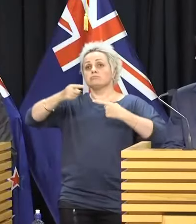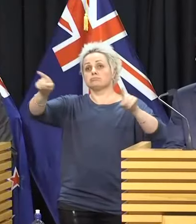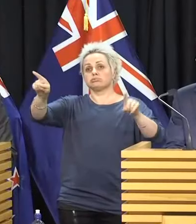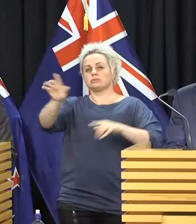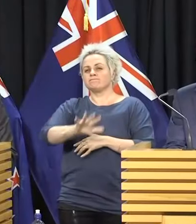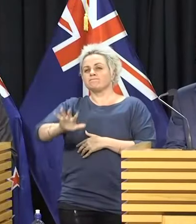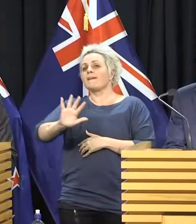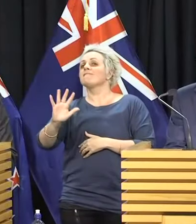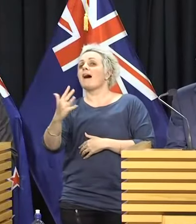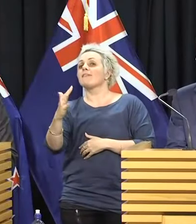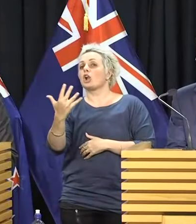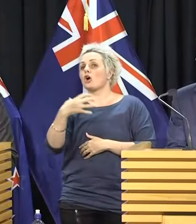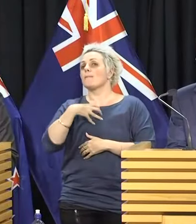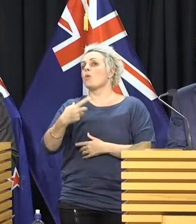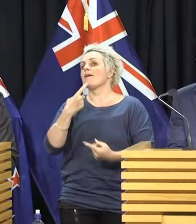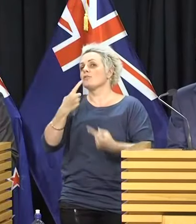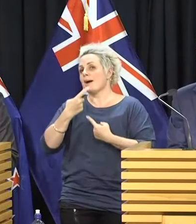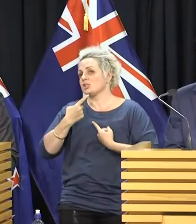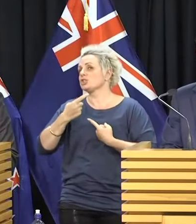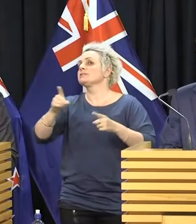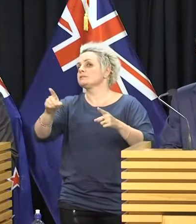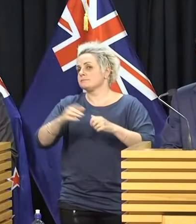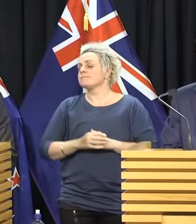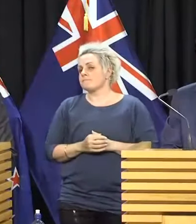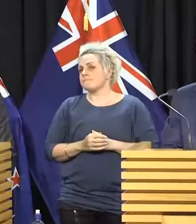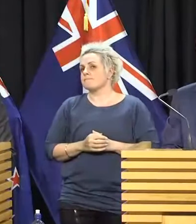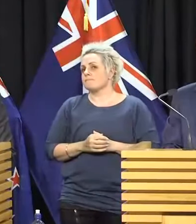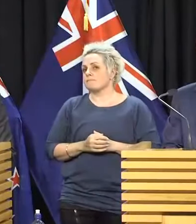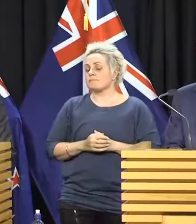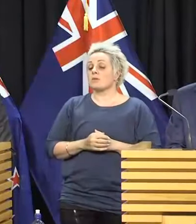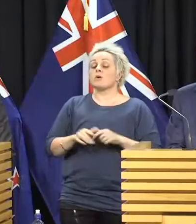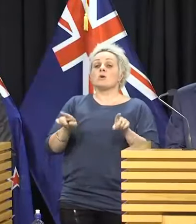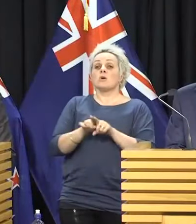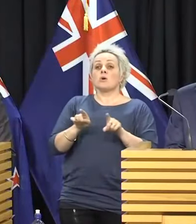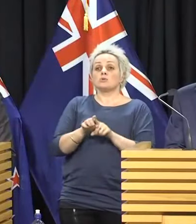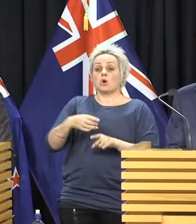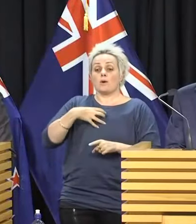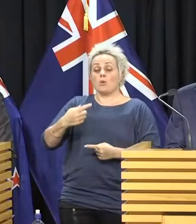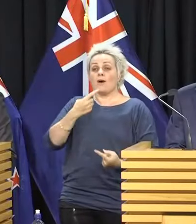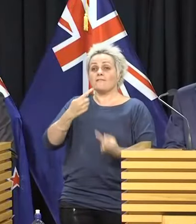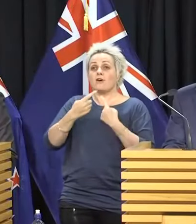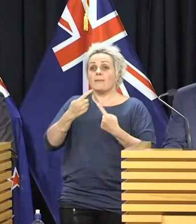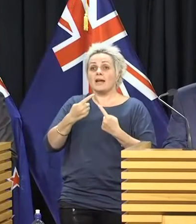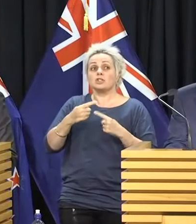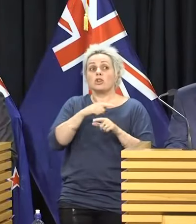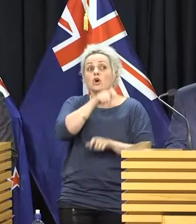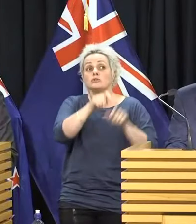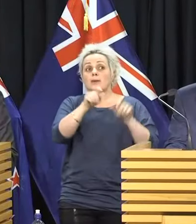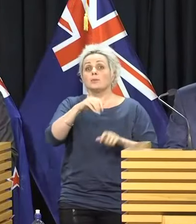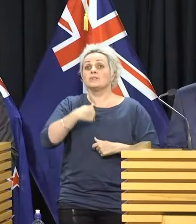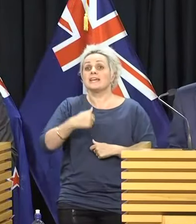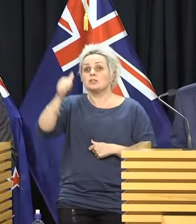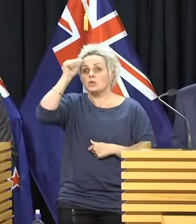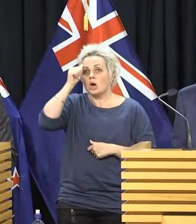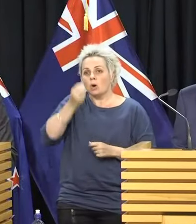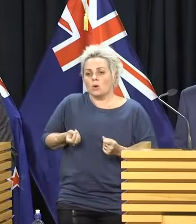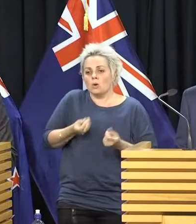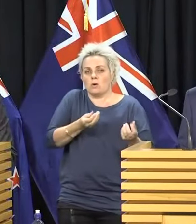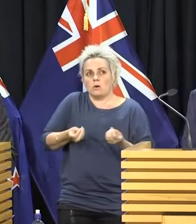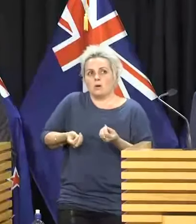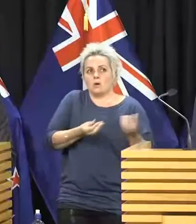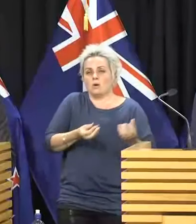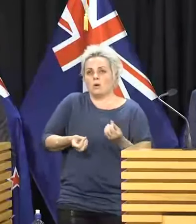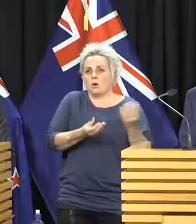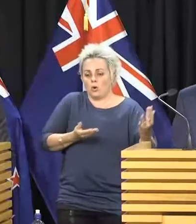likely around 5 p.m. And further information will also be shared with those who need to know that information as it comes to